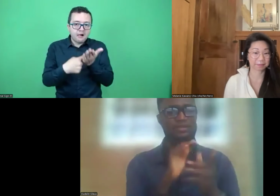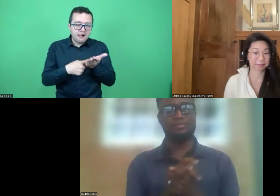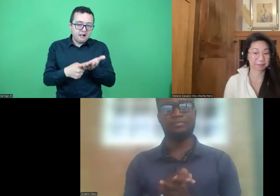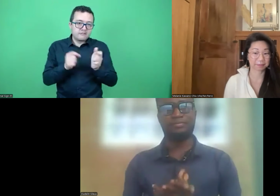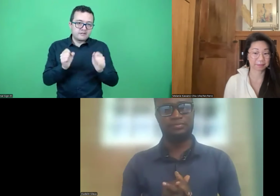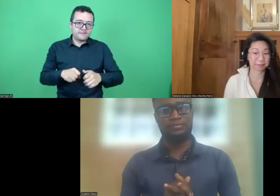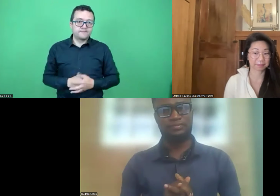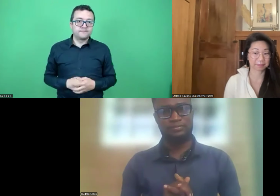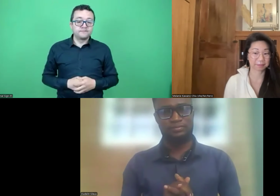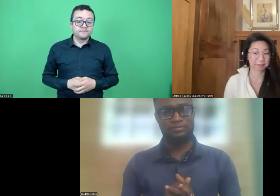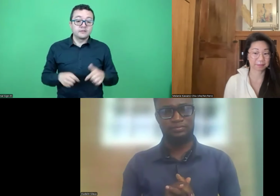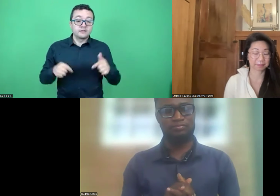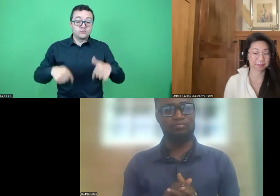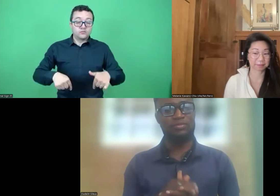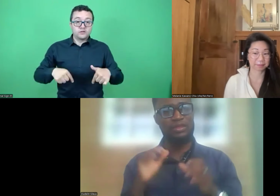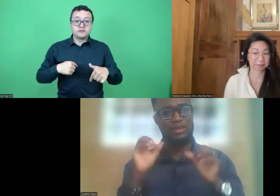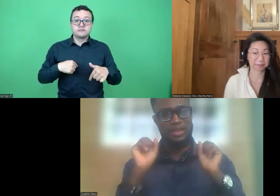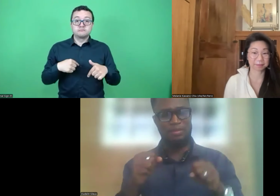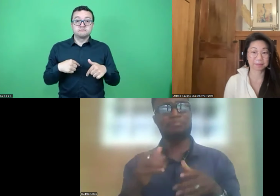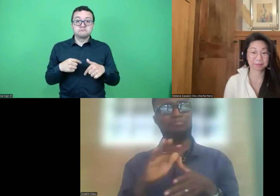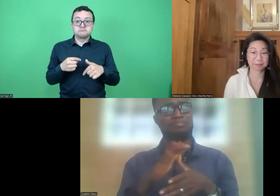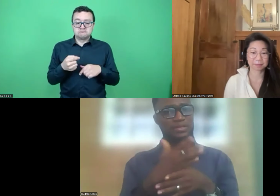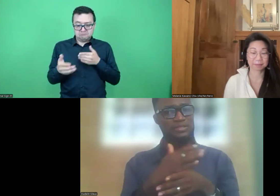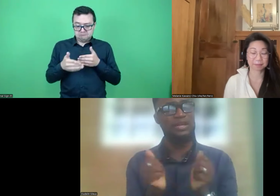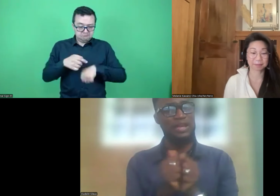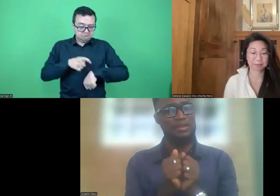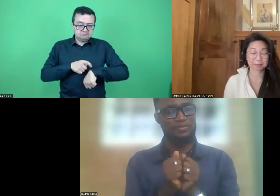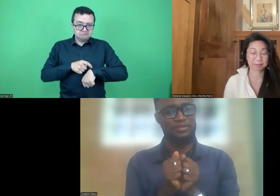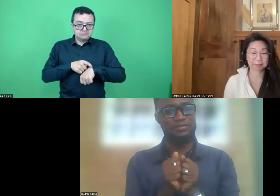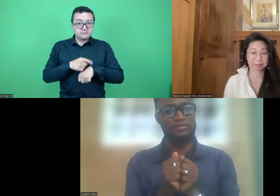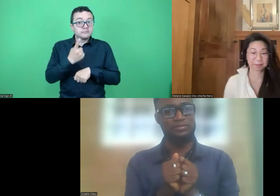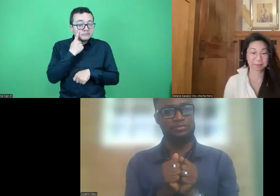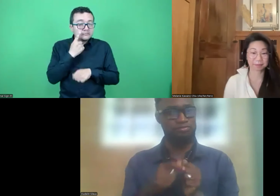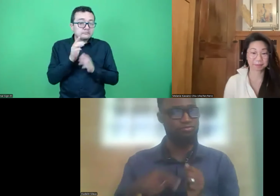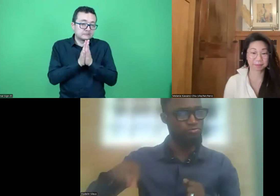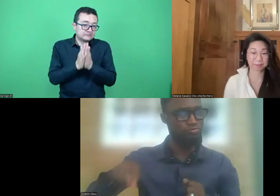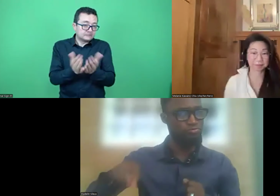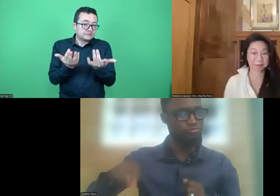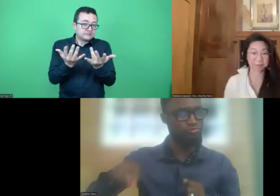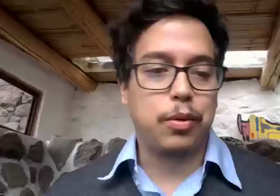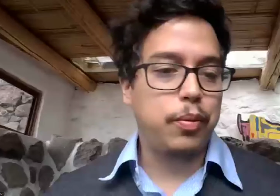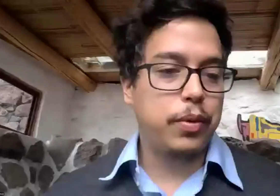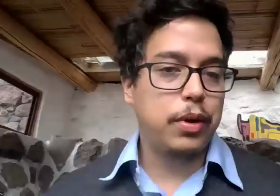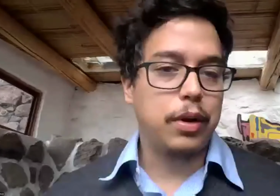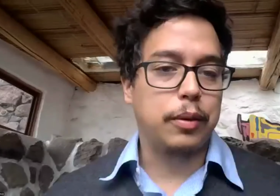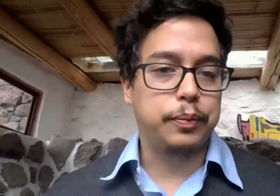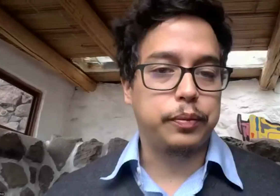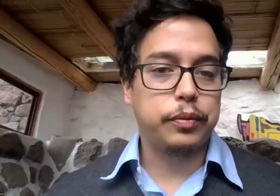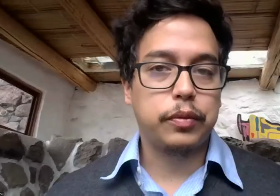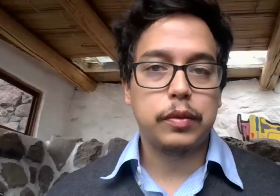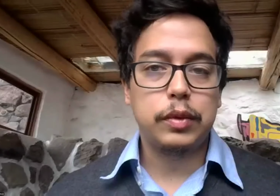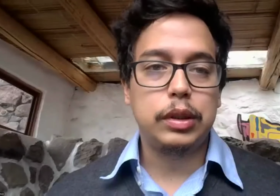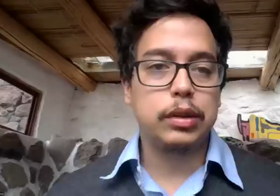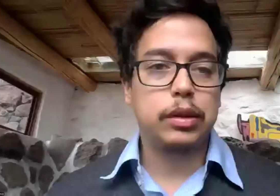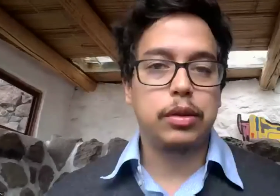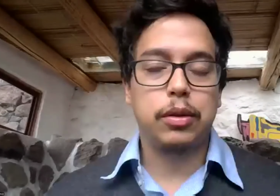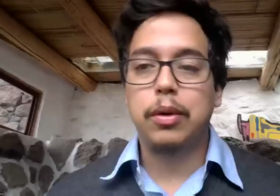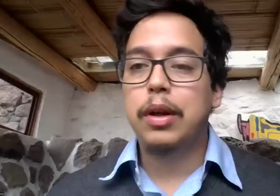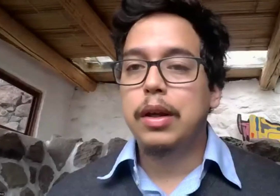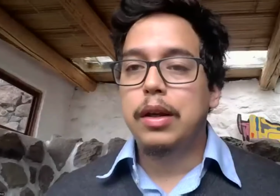to be sent to the rooms, so please bear with us because this is a very, very large group.